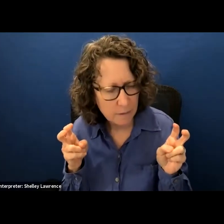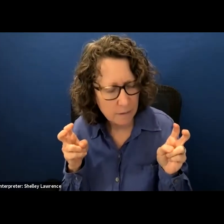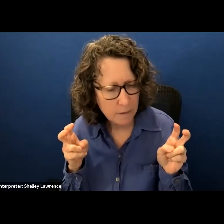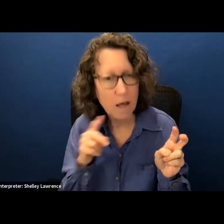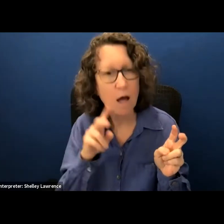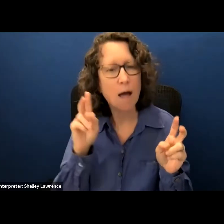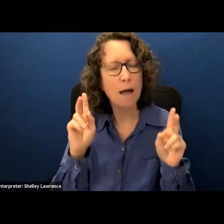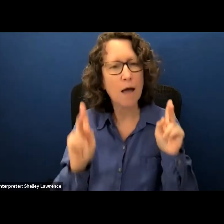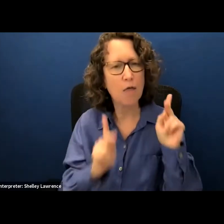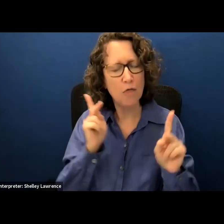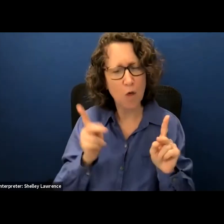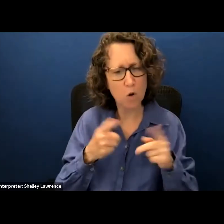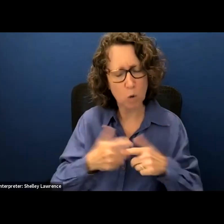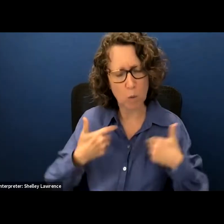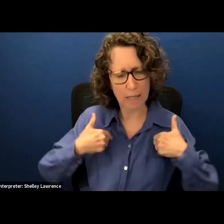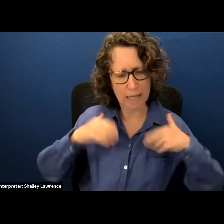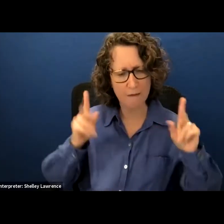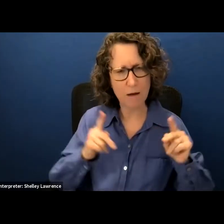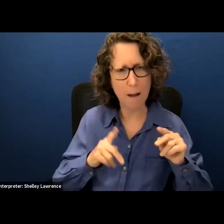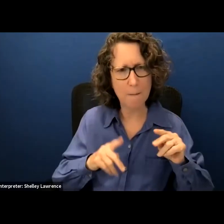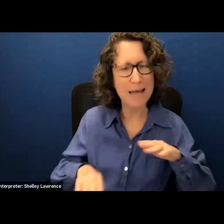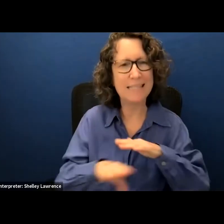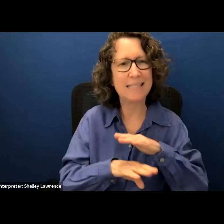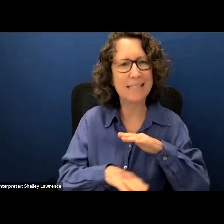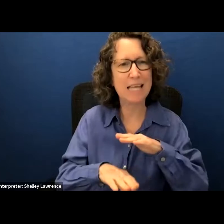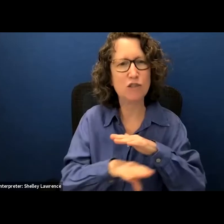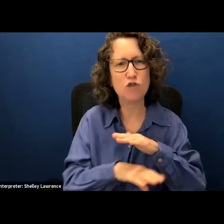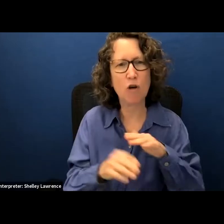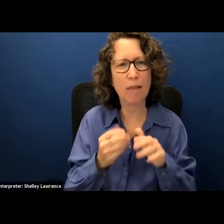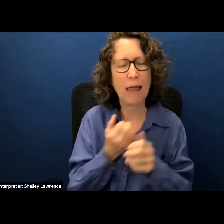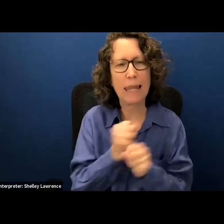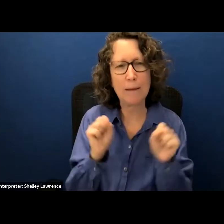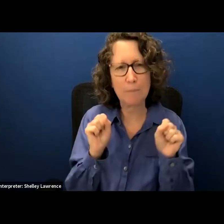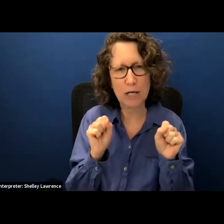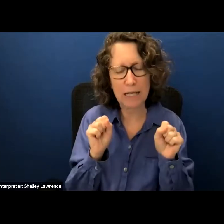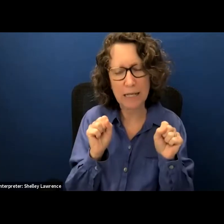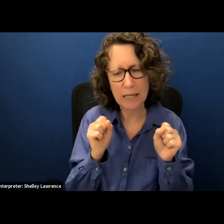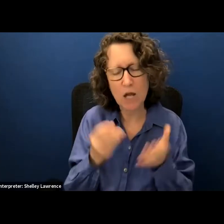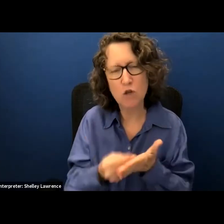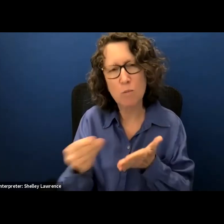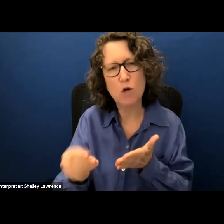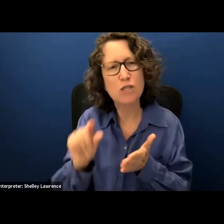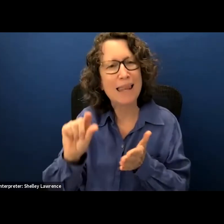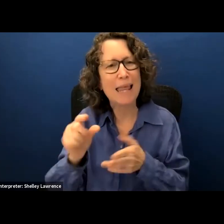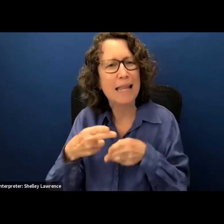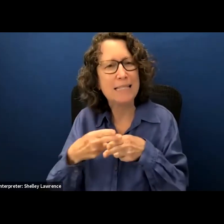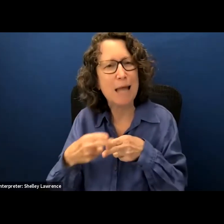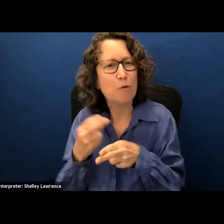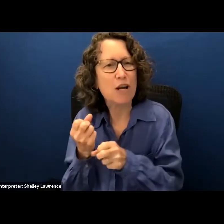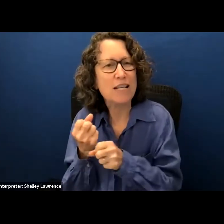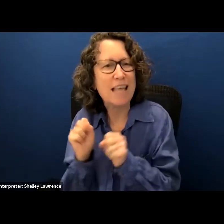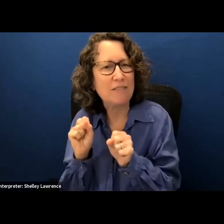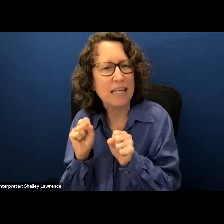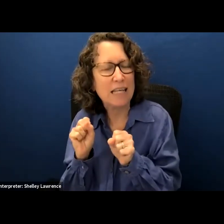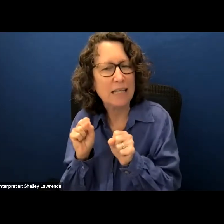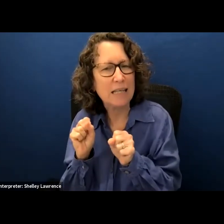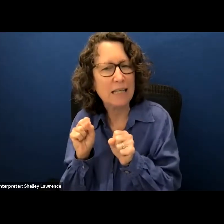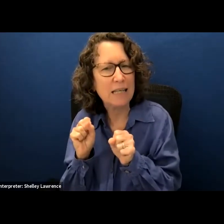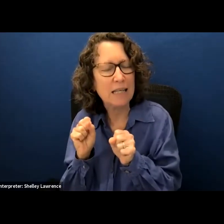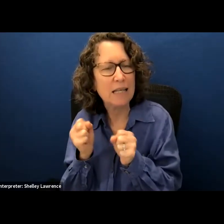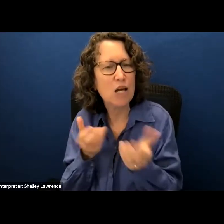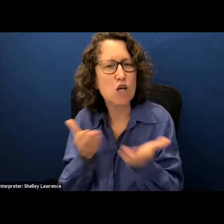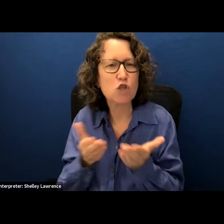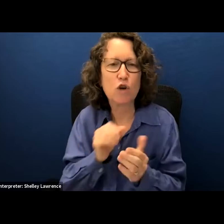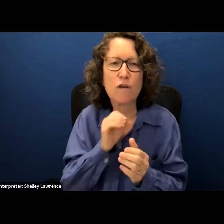Those who would give up essential liberty to purchase a little temporary safety deserve